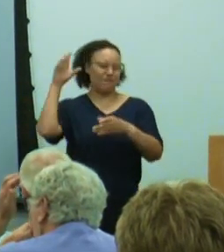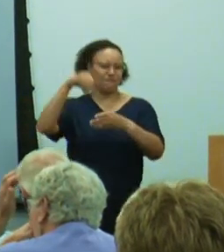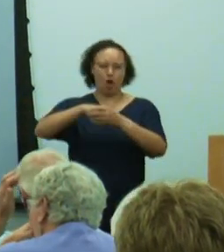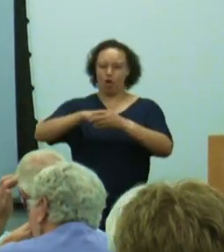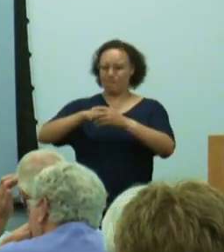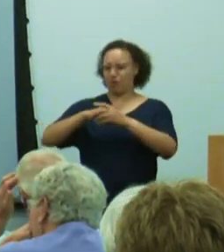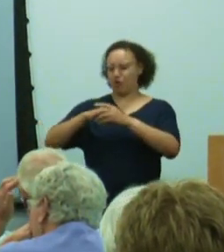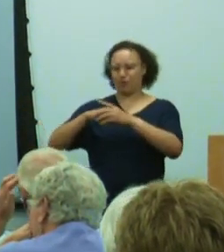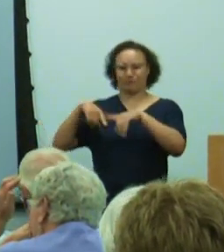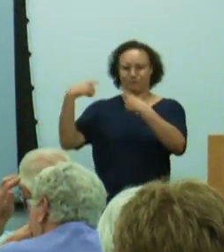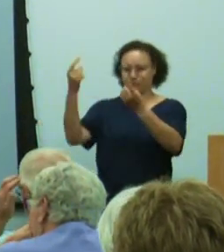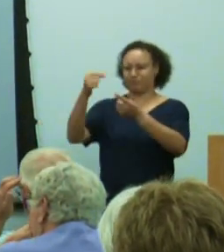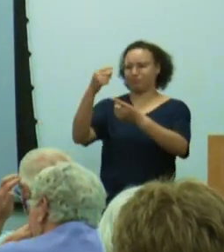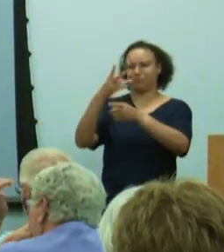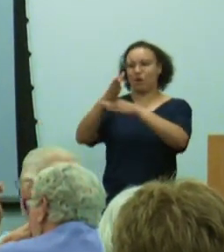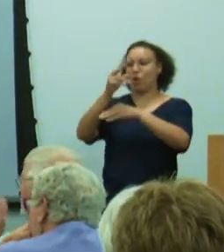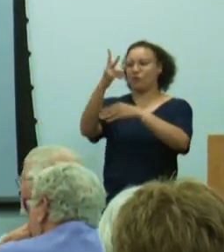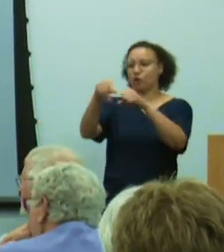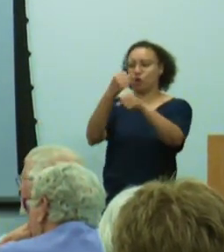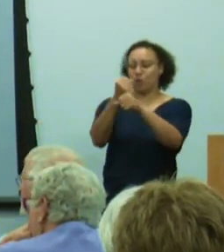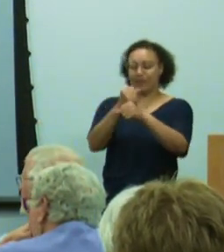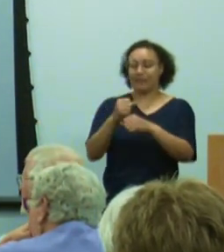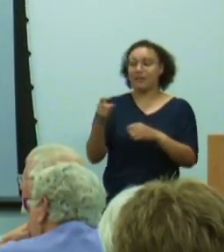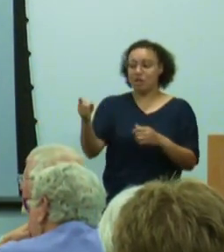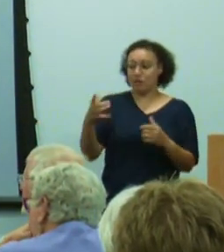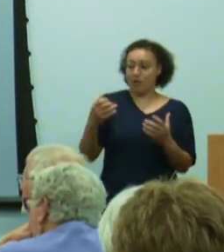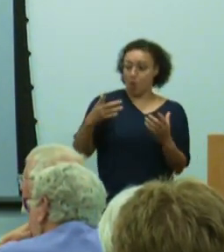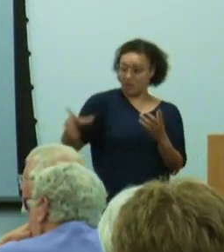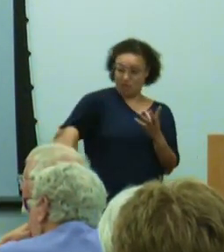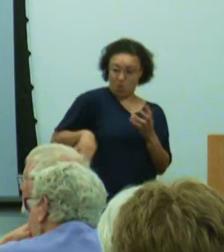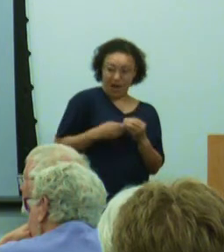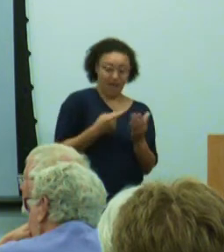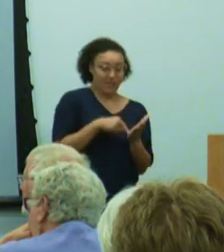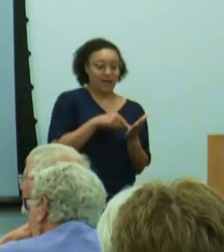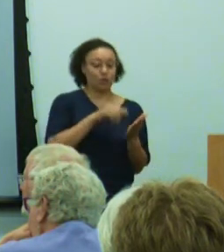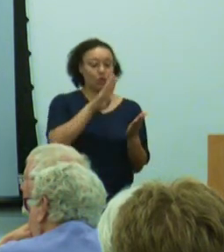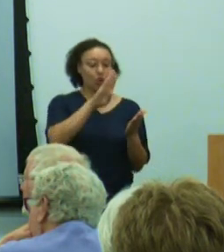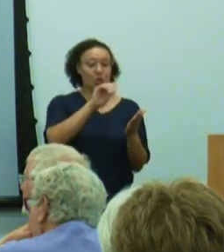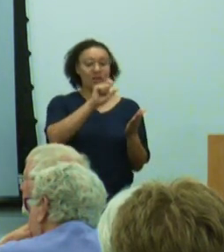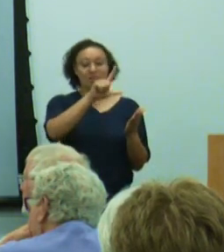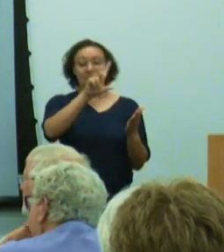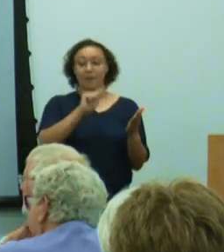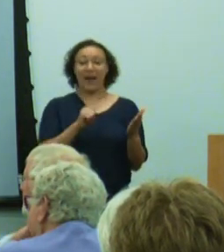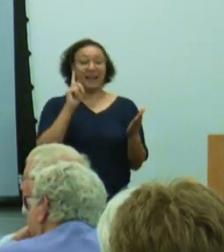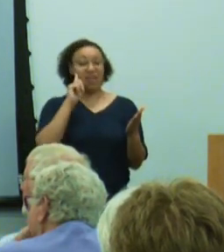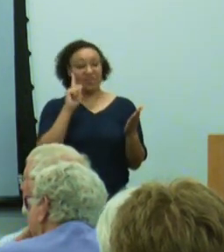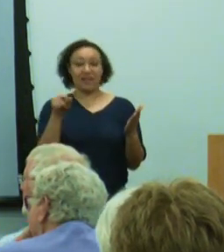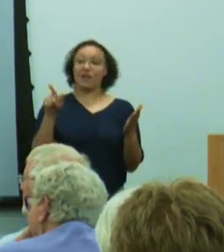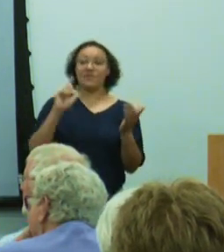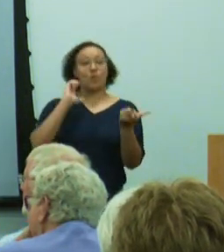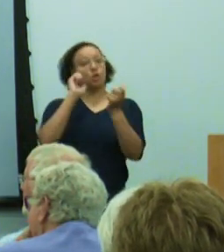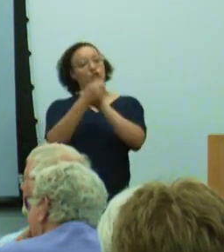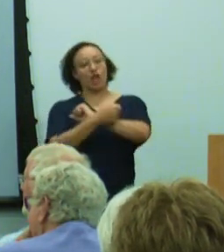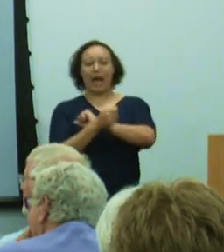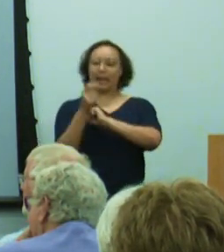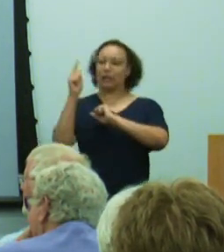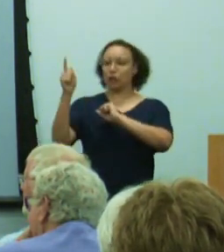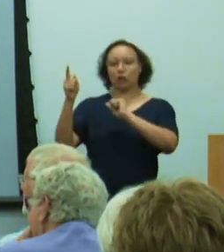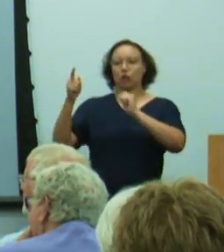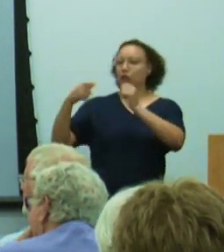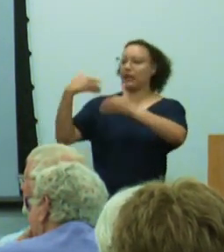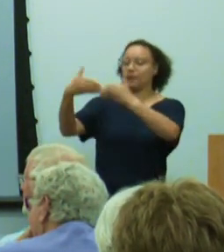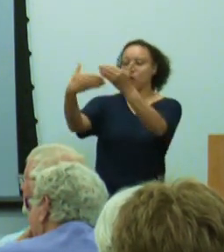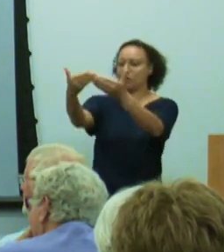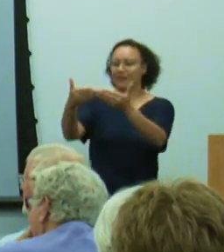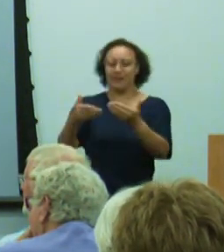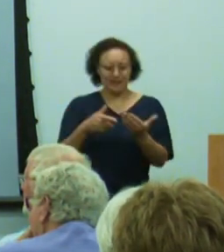so they say, all right, we can get it on the ballot, and we're going to change the game. It will pass. It says